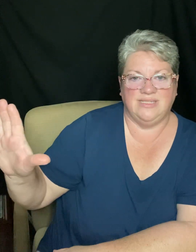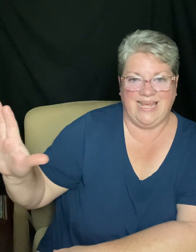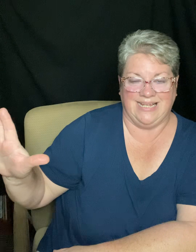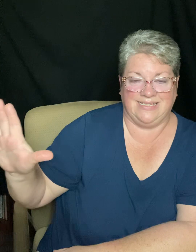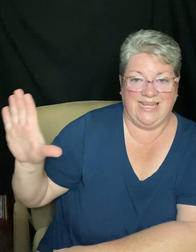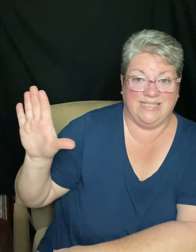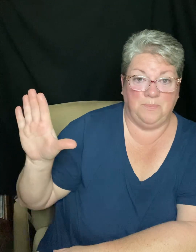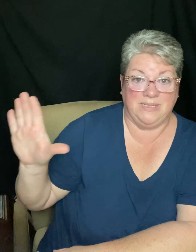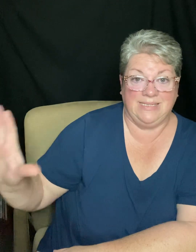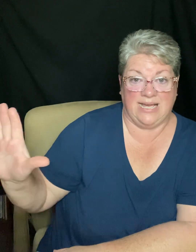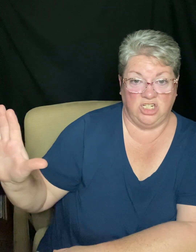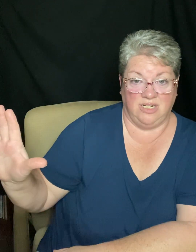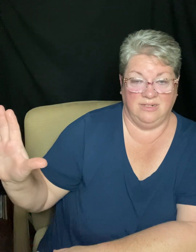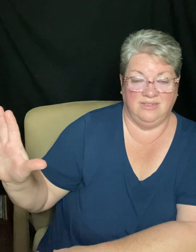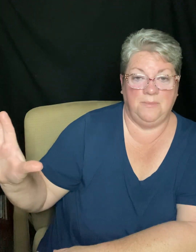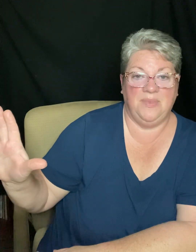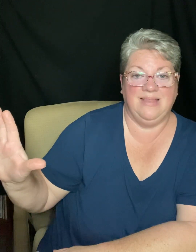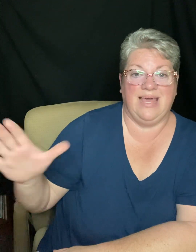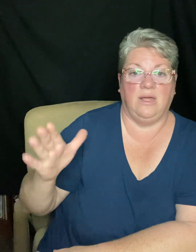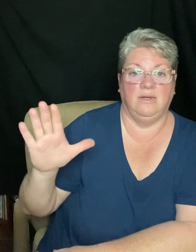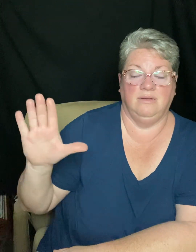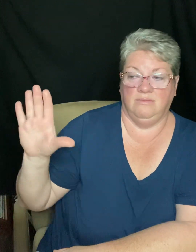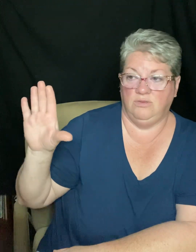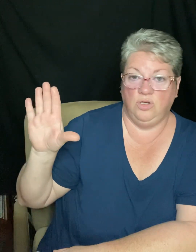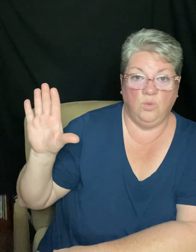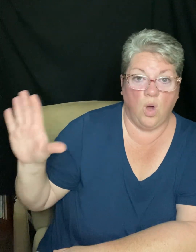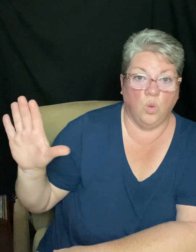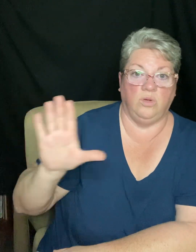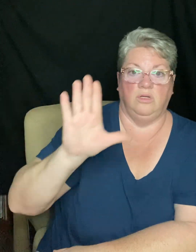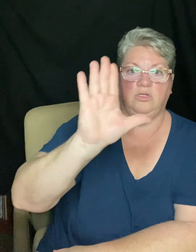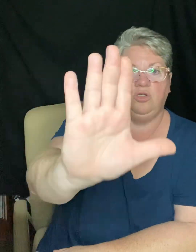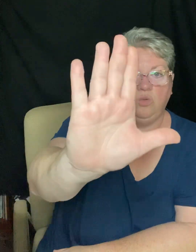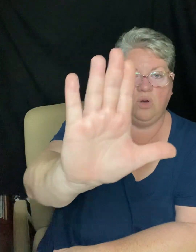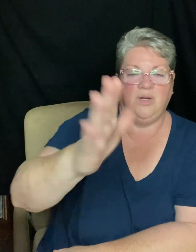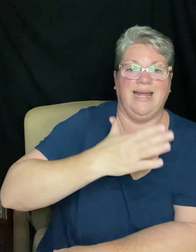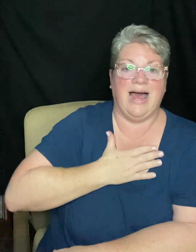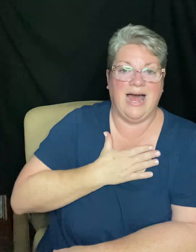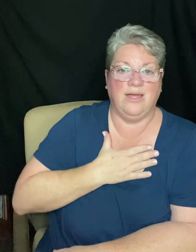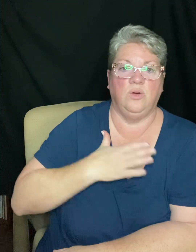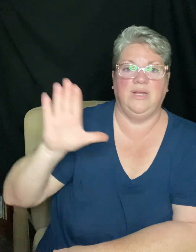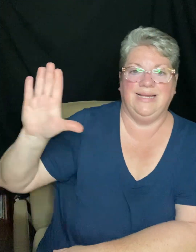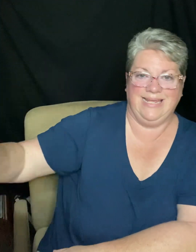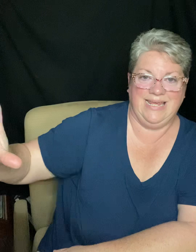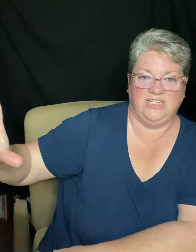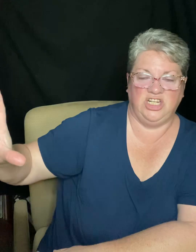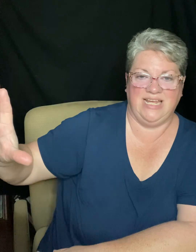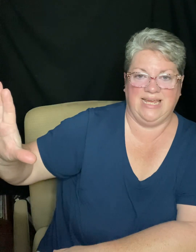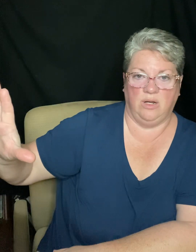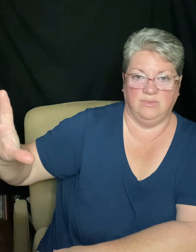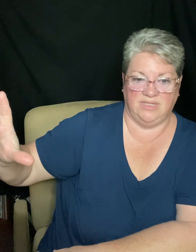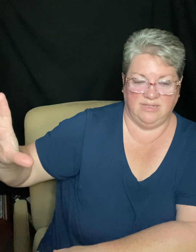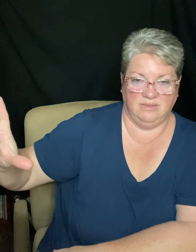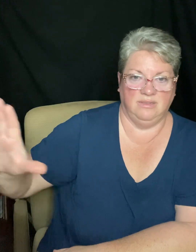its. It's possession, something that you own. You own it, I own it, he, she, it owns it.